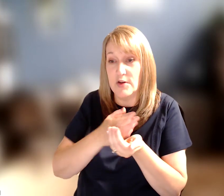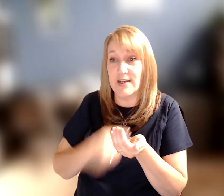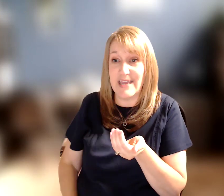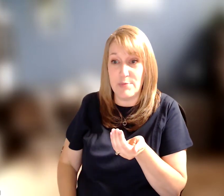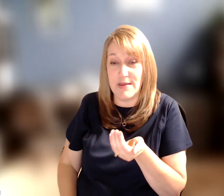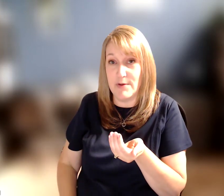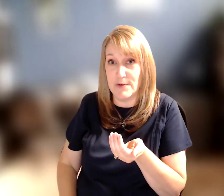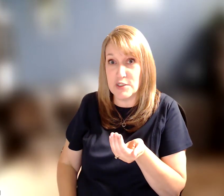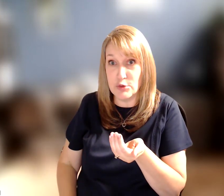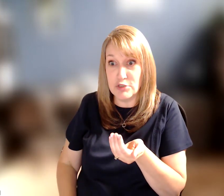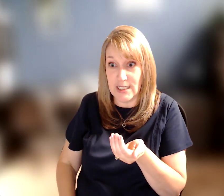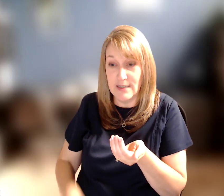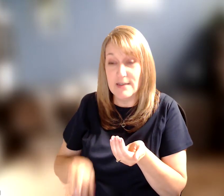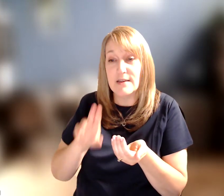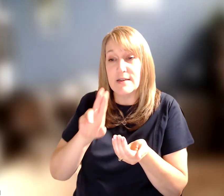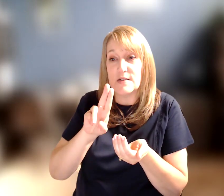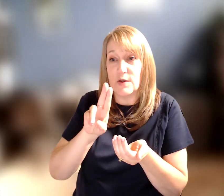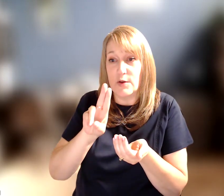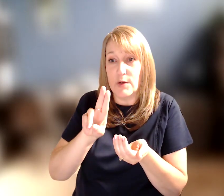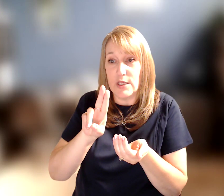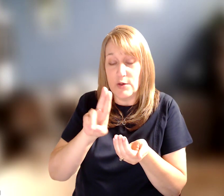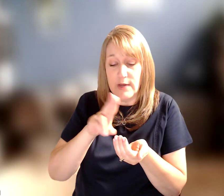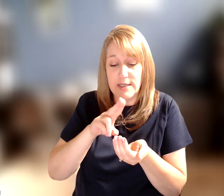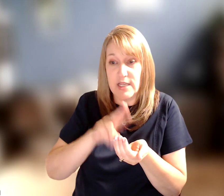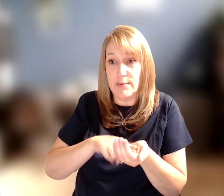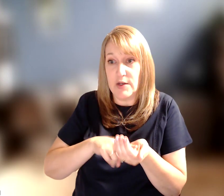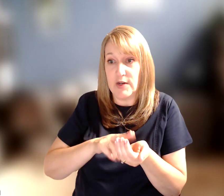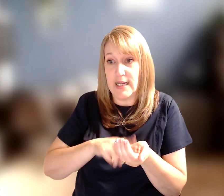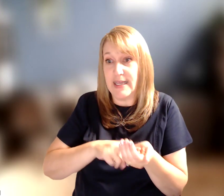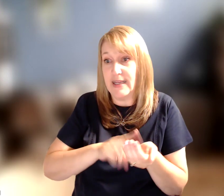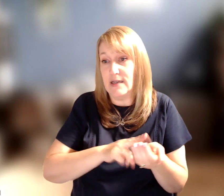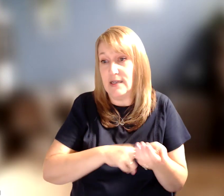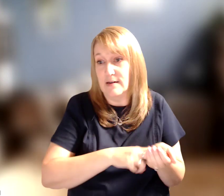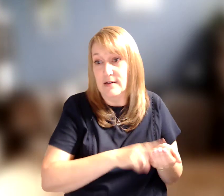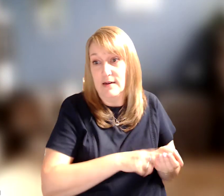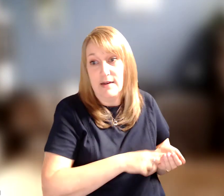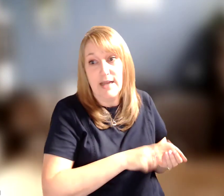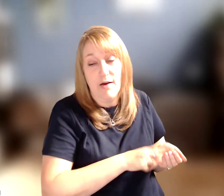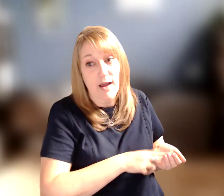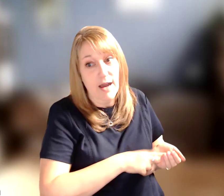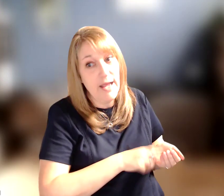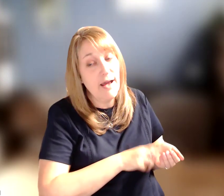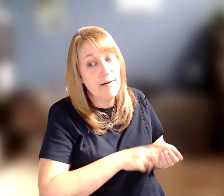going to keep it that way for sushi. So you want a U hand shape and you're going to hit in here. Now, I have